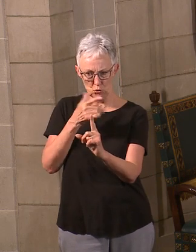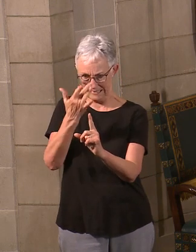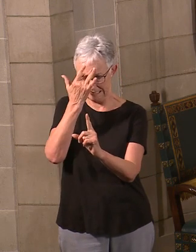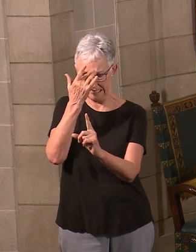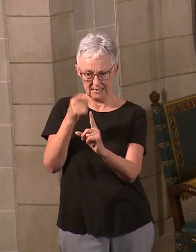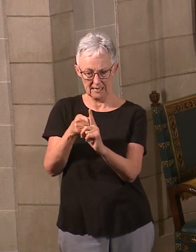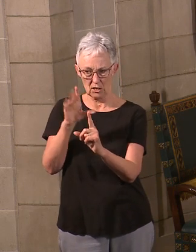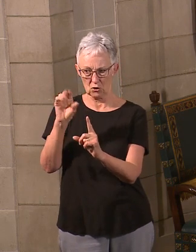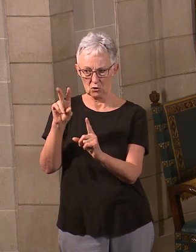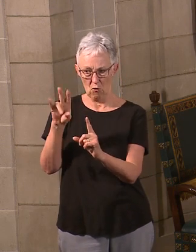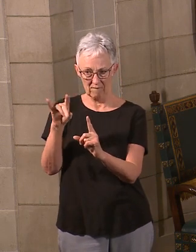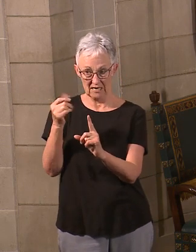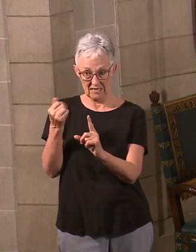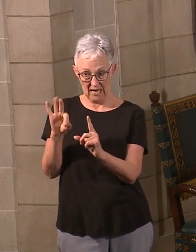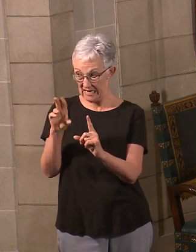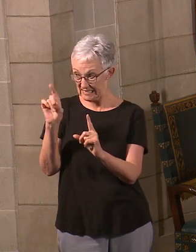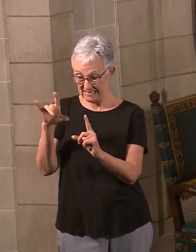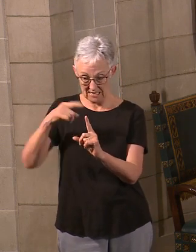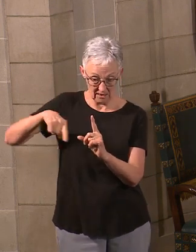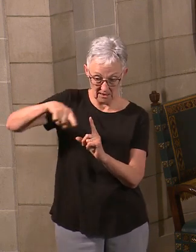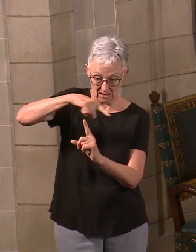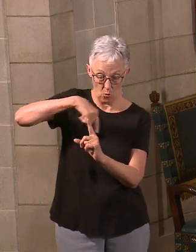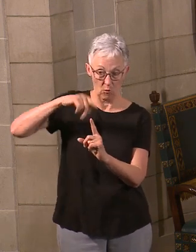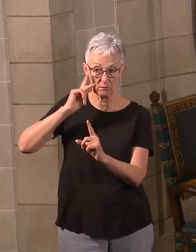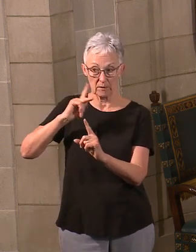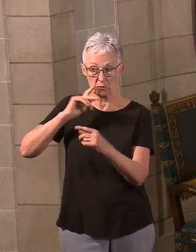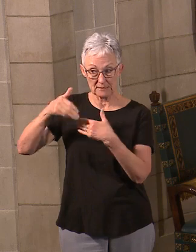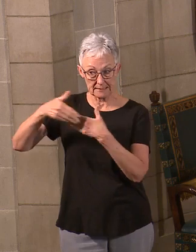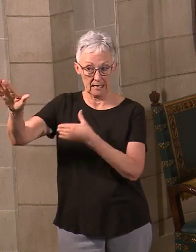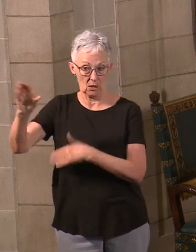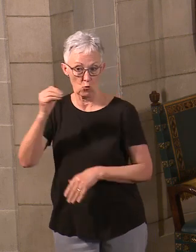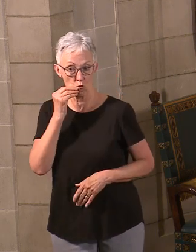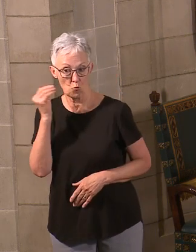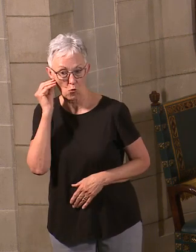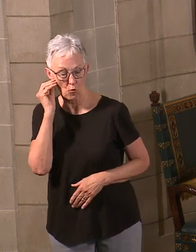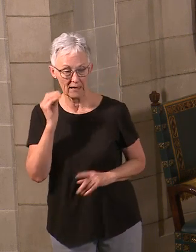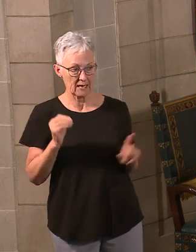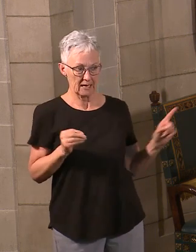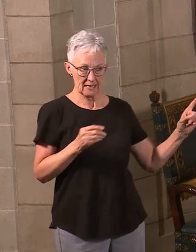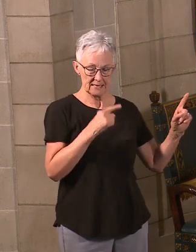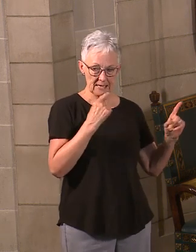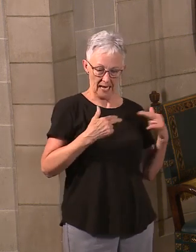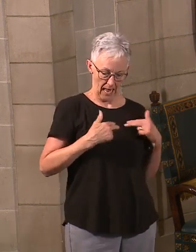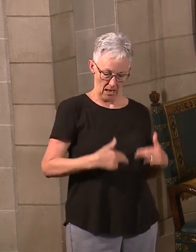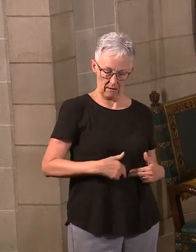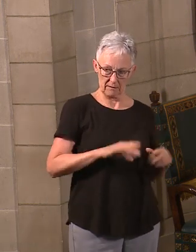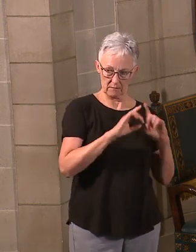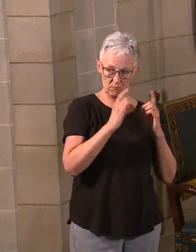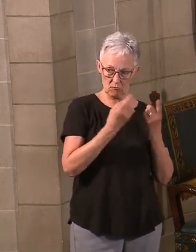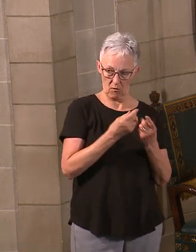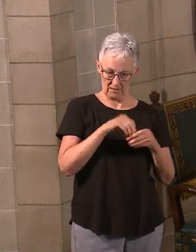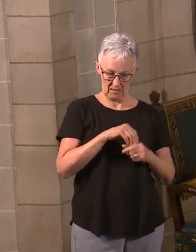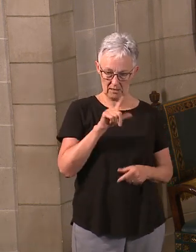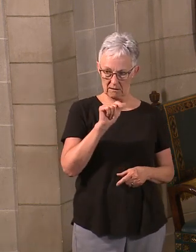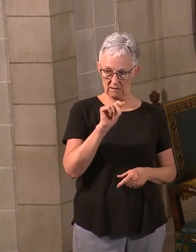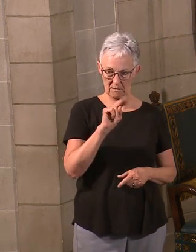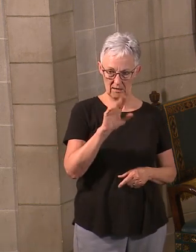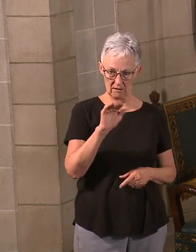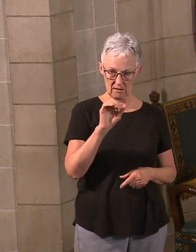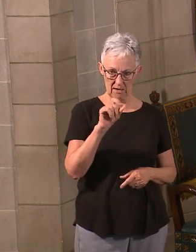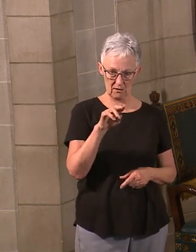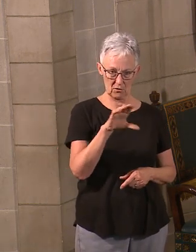So with regard to the people who directly work with that individual, again, that's part of what Lancaster County does when they do their investigation. So they're the ones that would be making